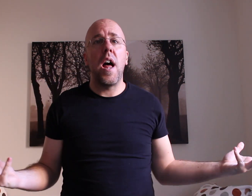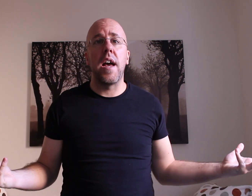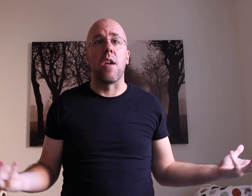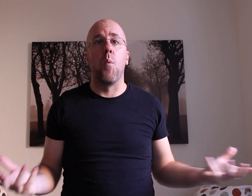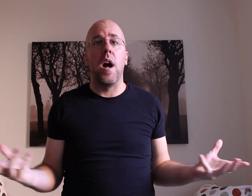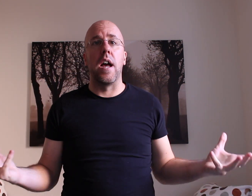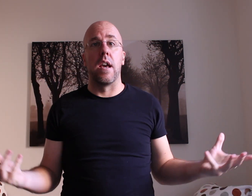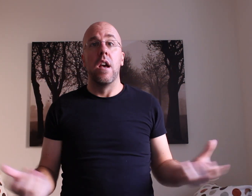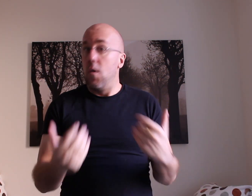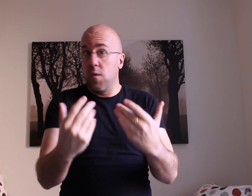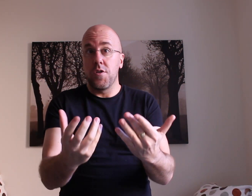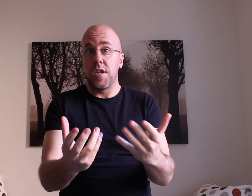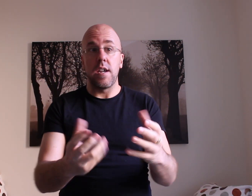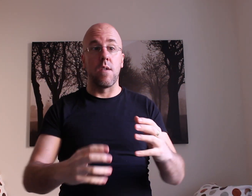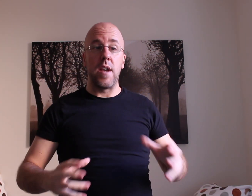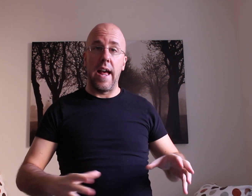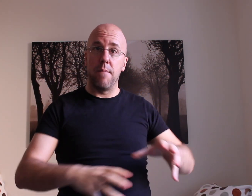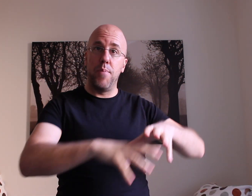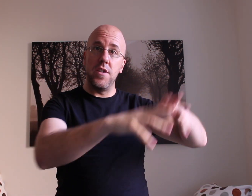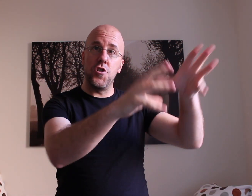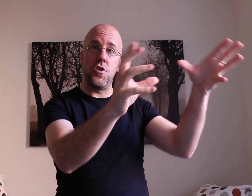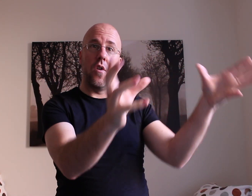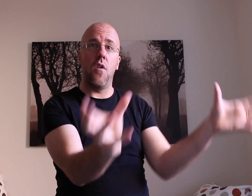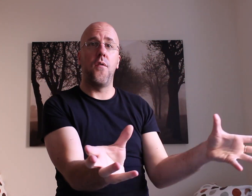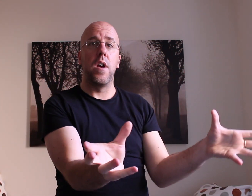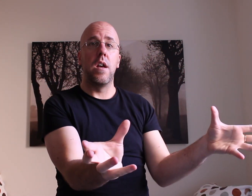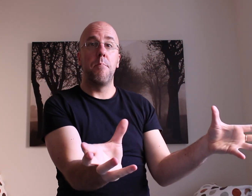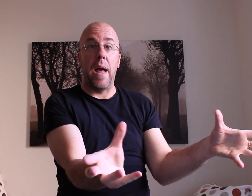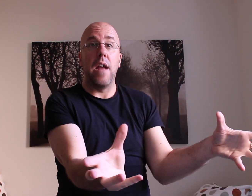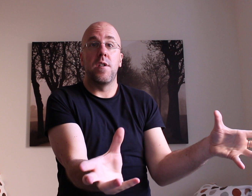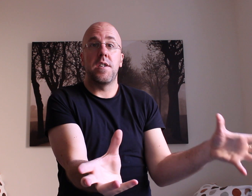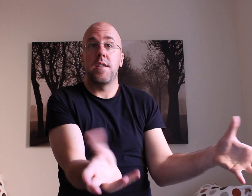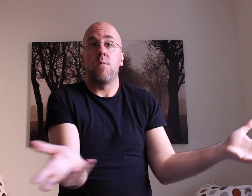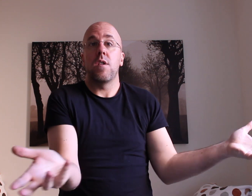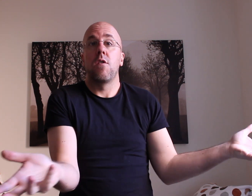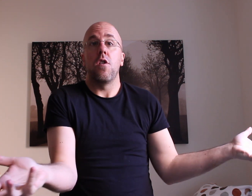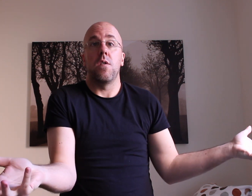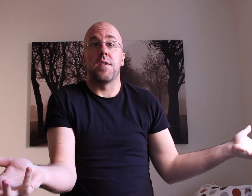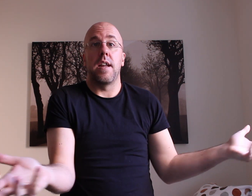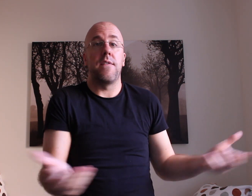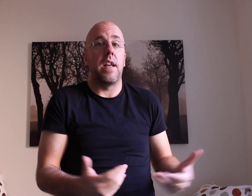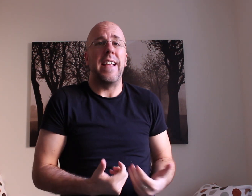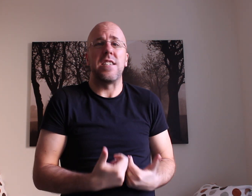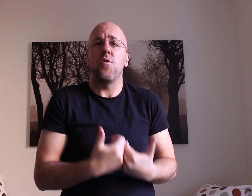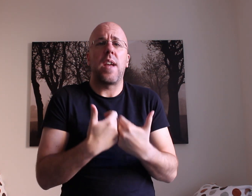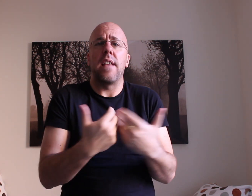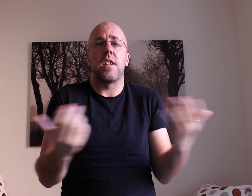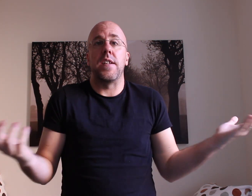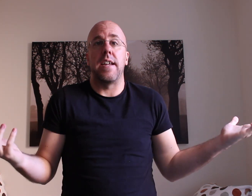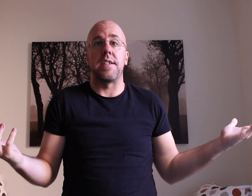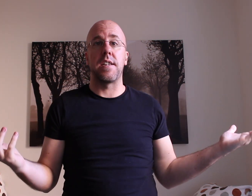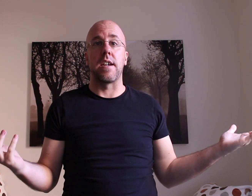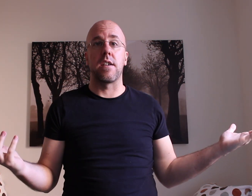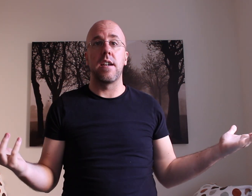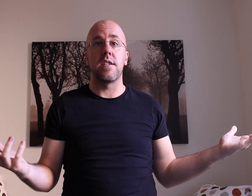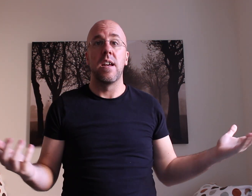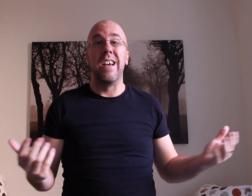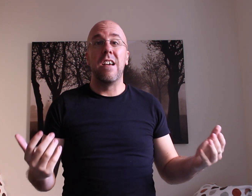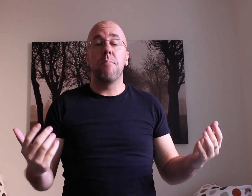why? Why? We could see we had a bunch of pirates that were girls, and that's okay, that's fantastic, yes?